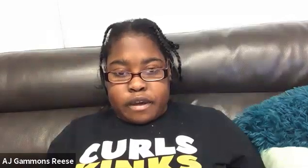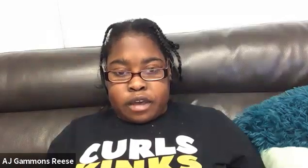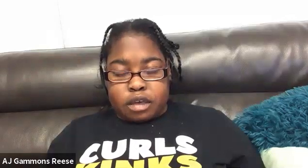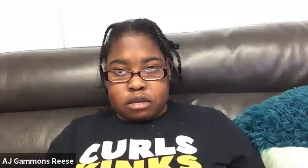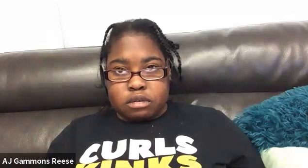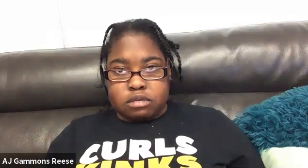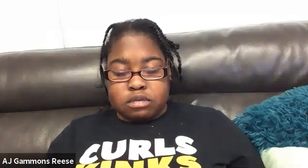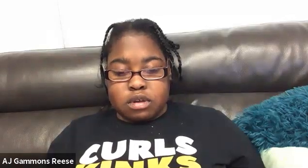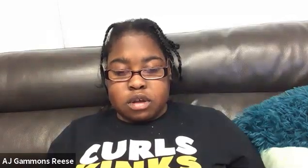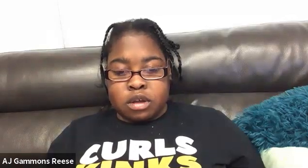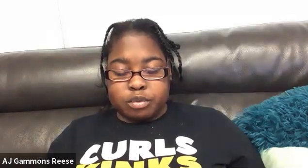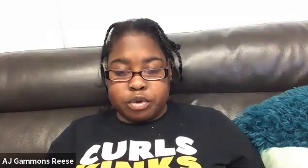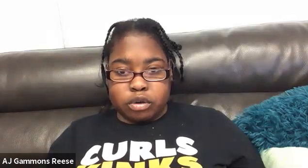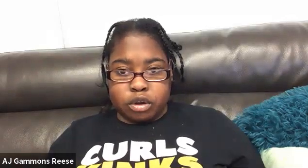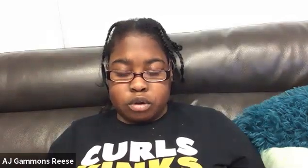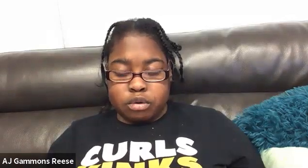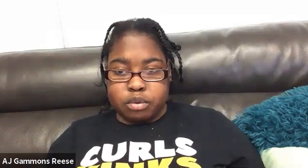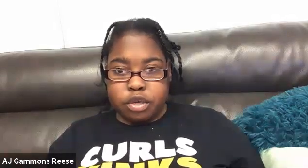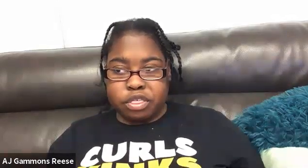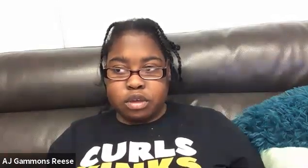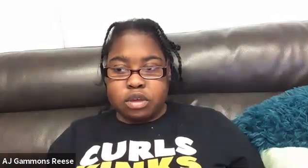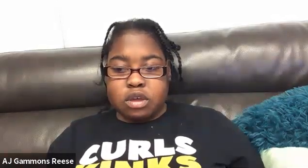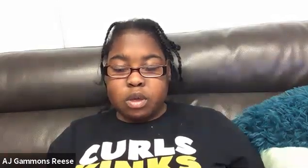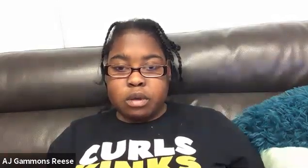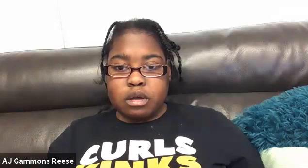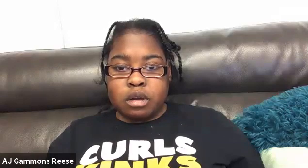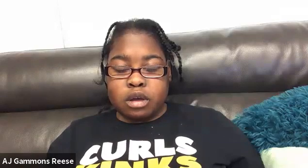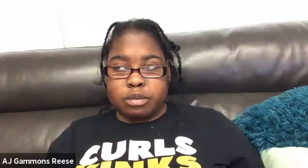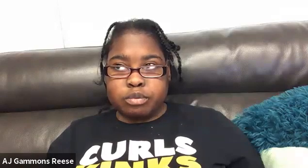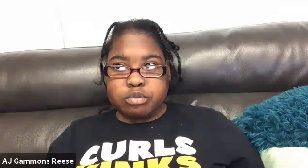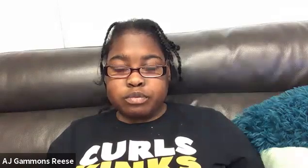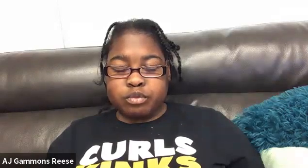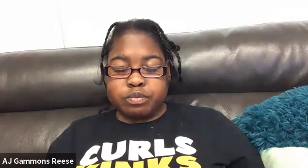am a brown girl with